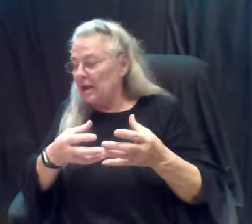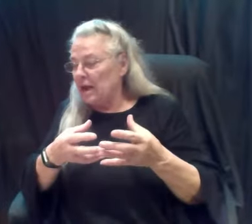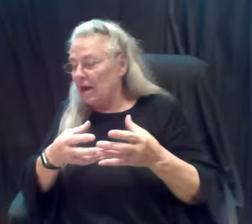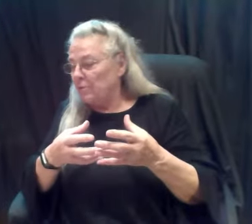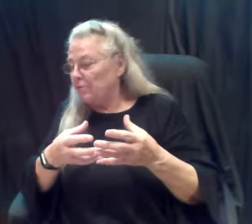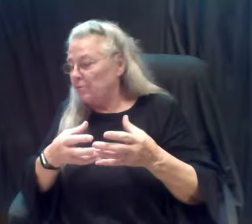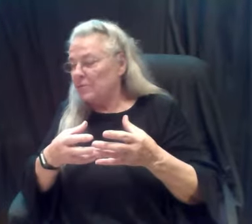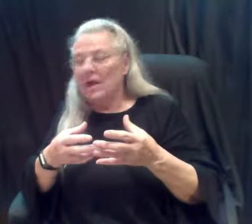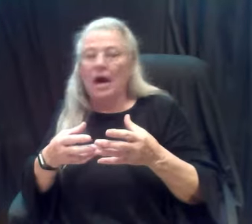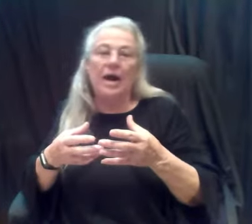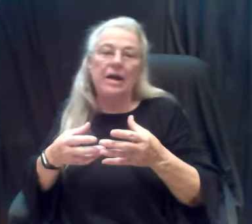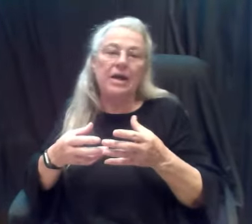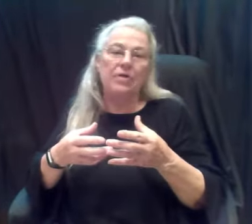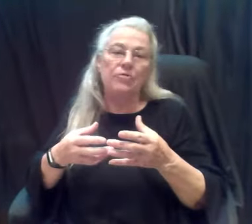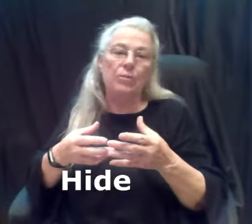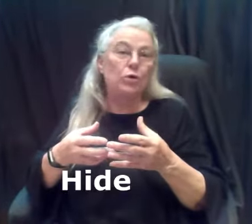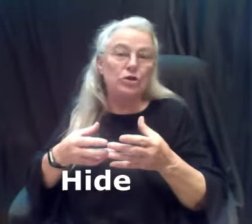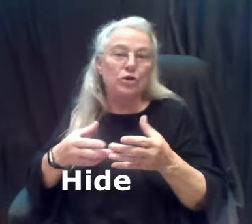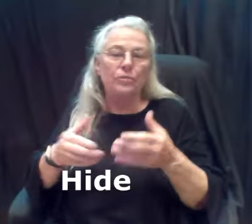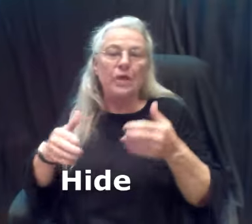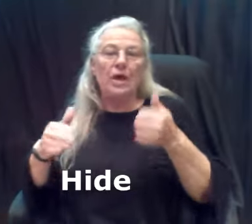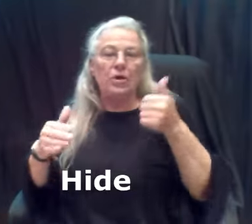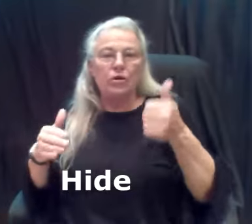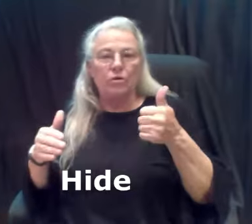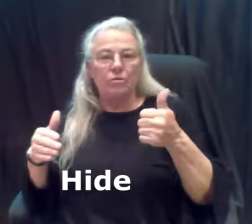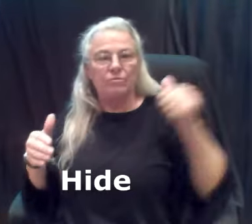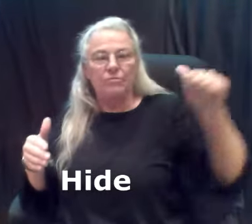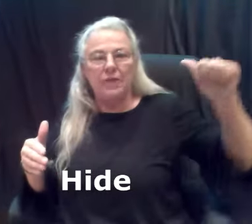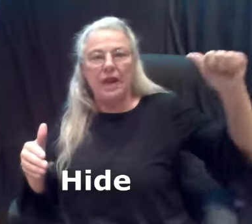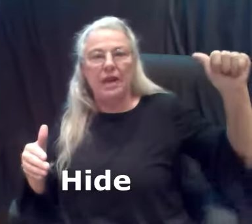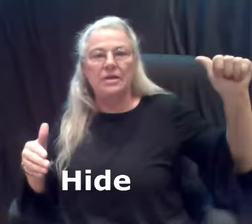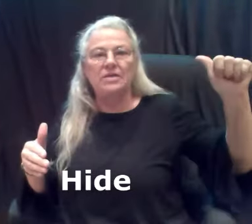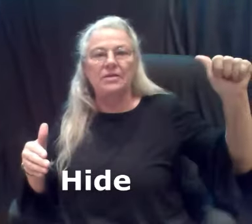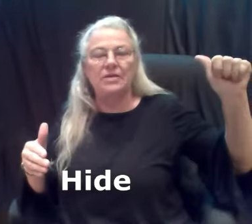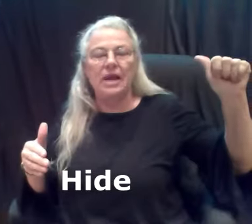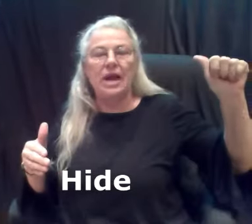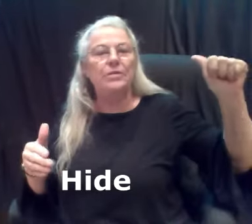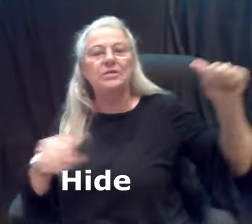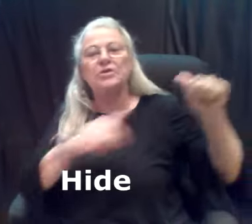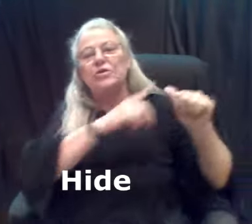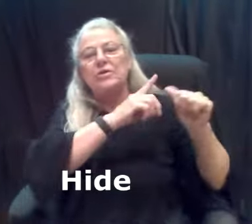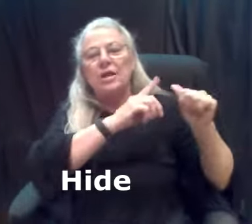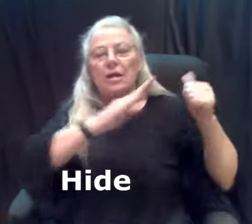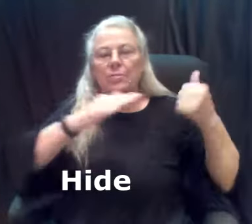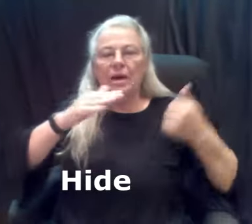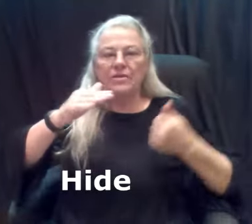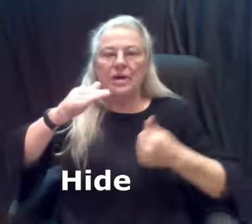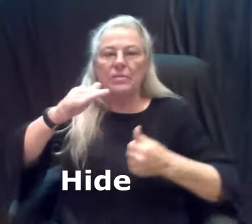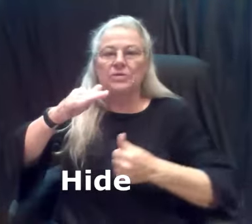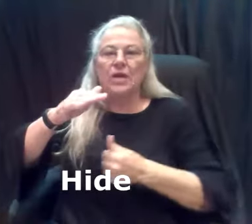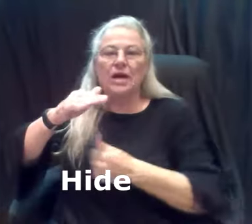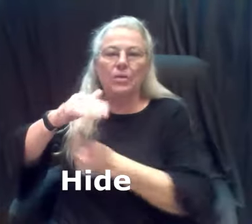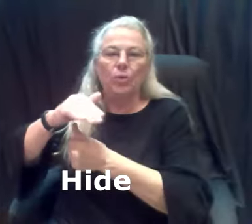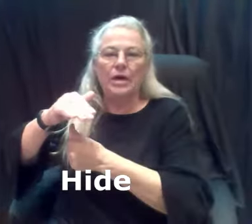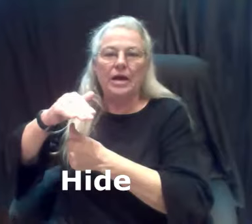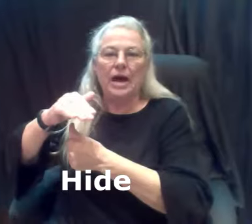Now, hide it under a bushel. Your hand is in the A position. My thumb is kind of pointed up,